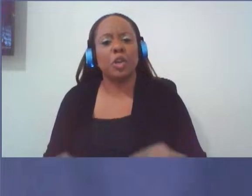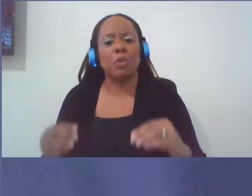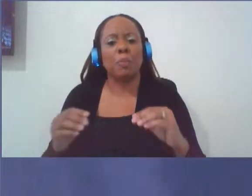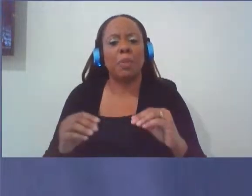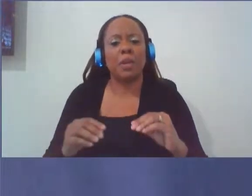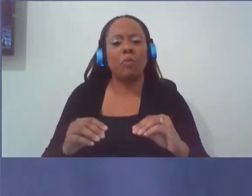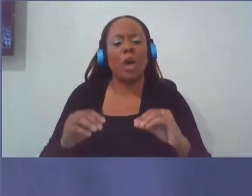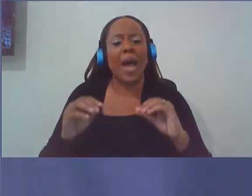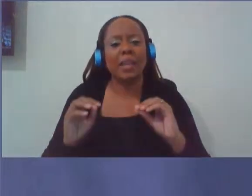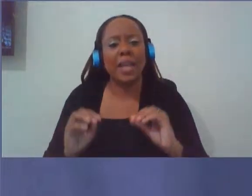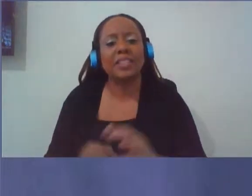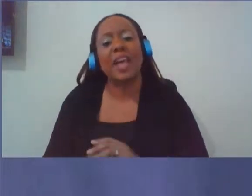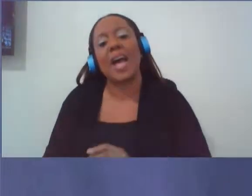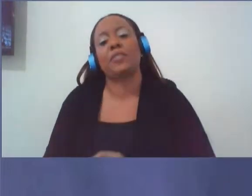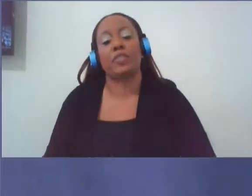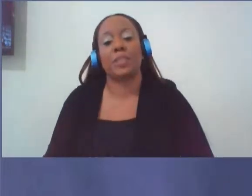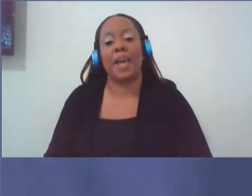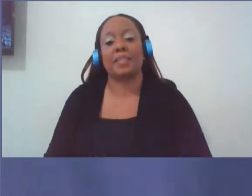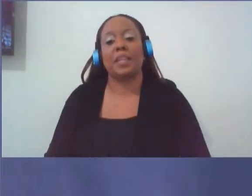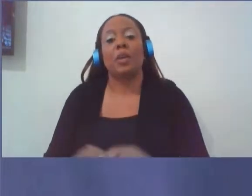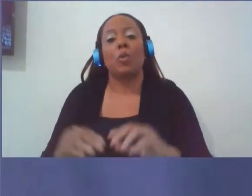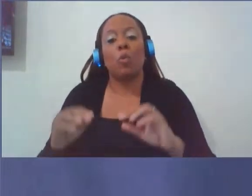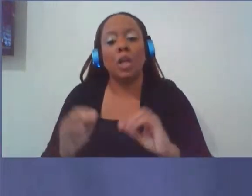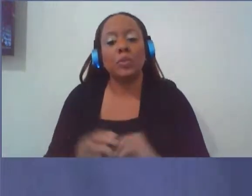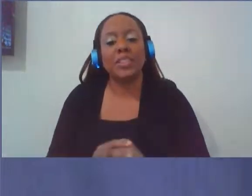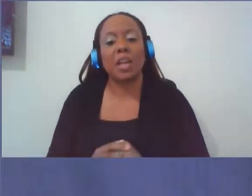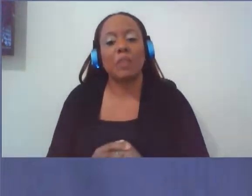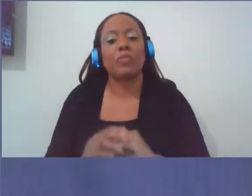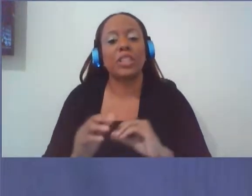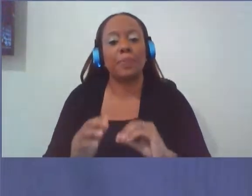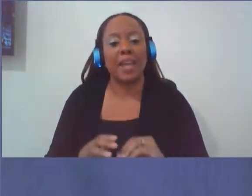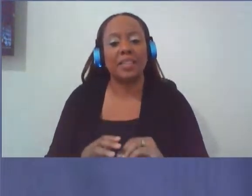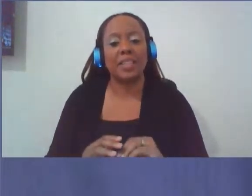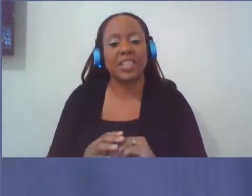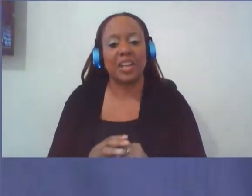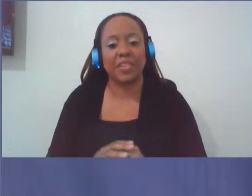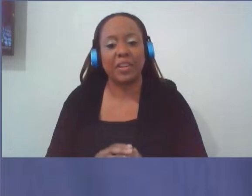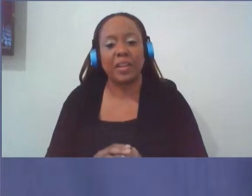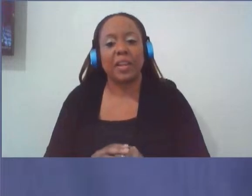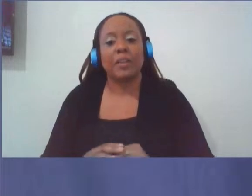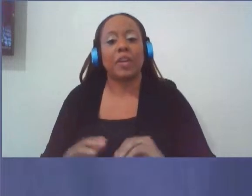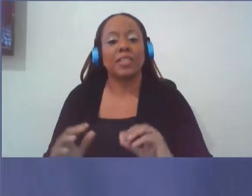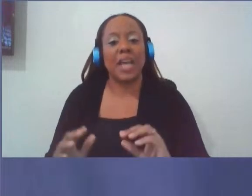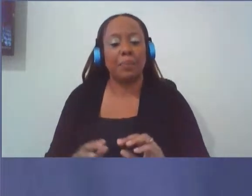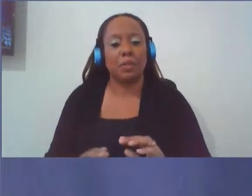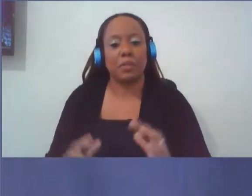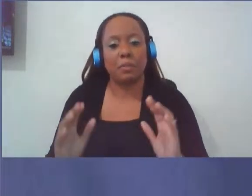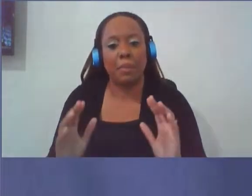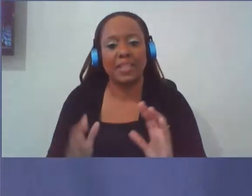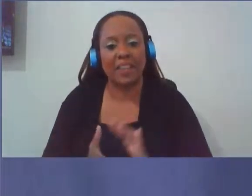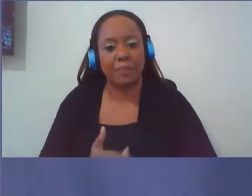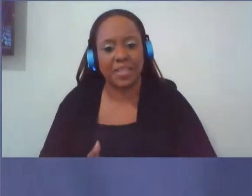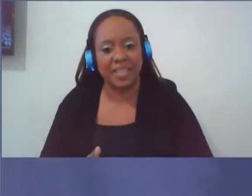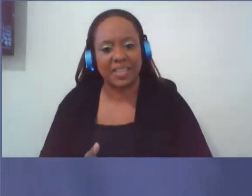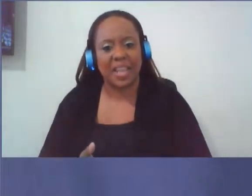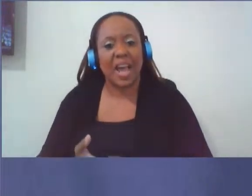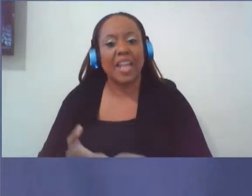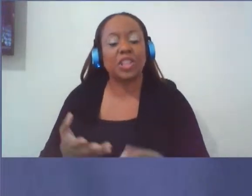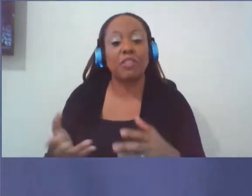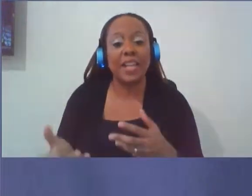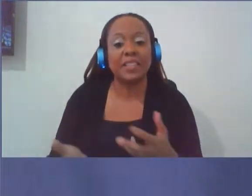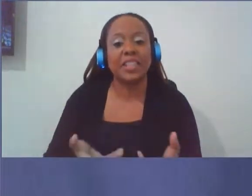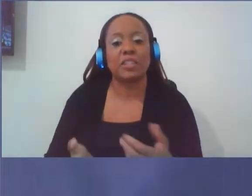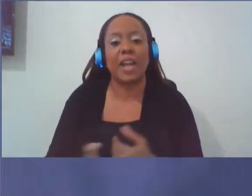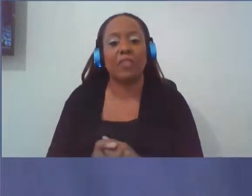approach. I just ask for respect. Once we start with respecting each other, for example, my deaf